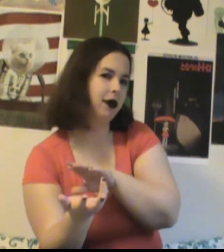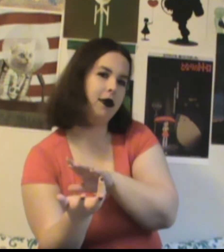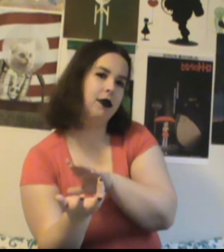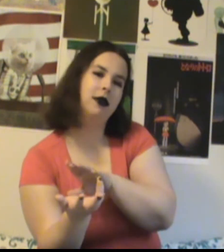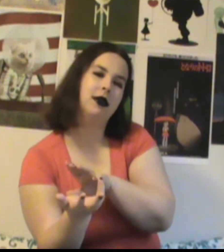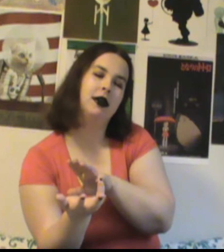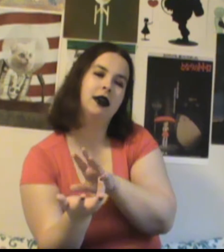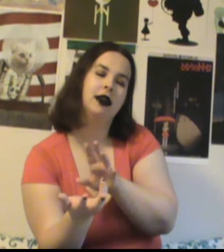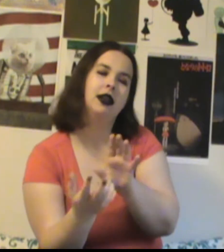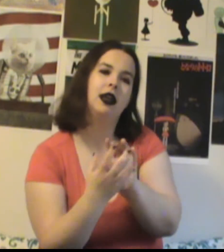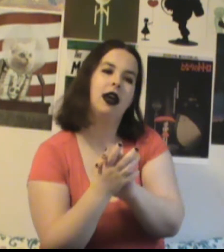weirdo.